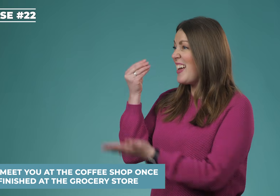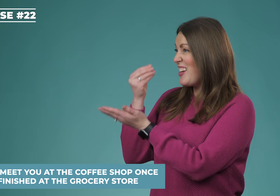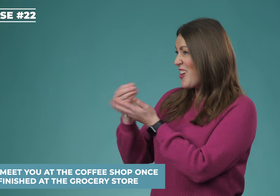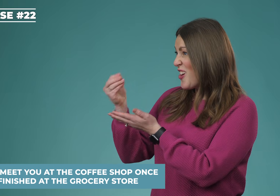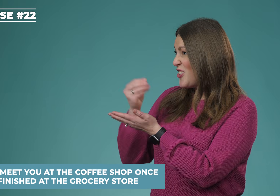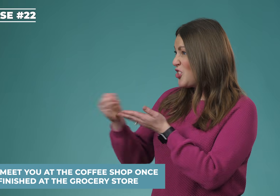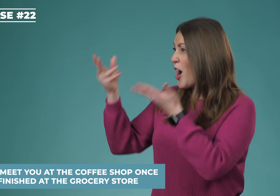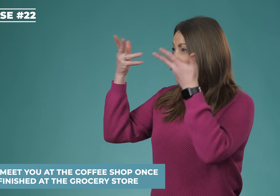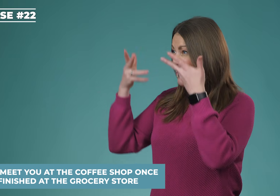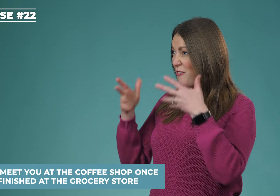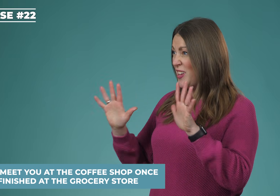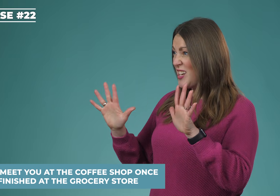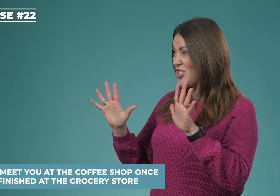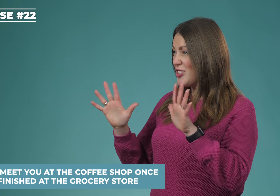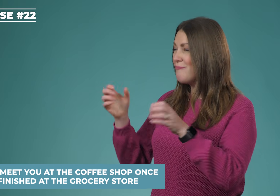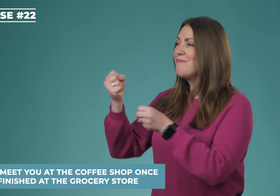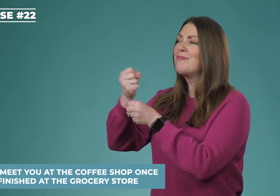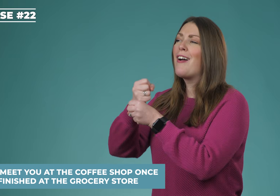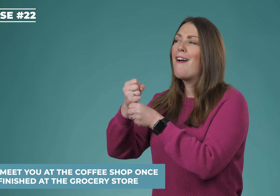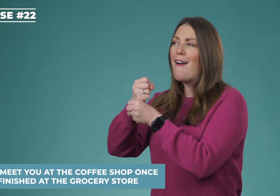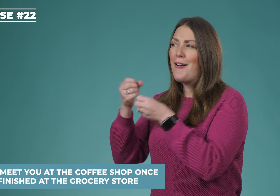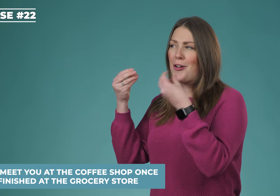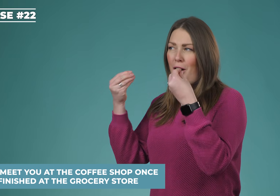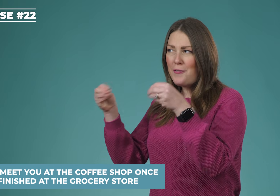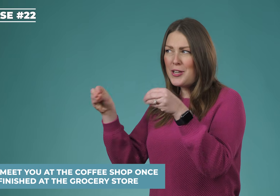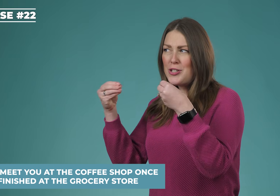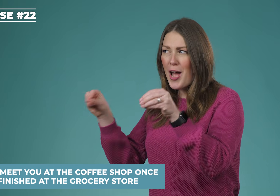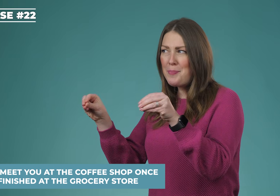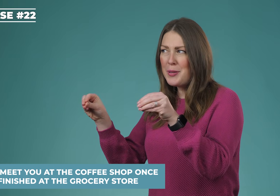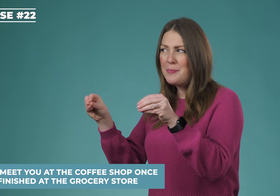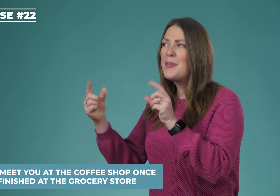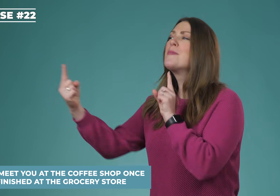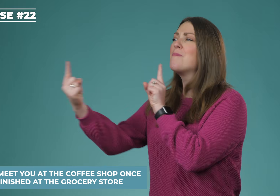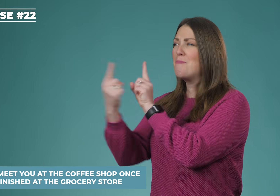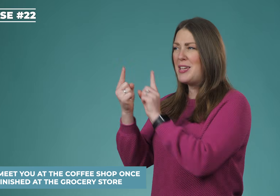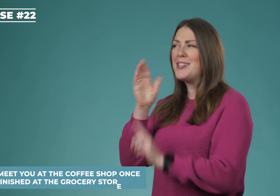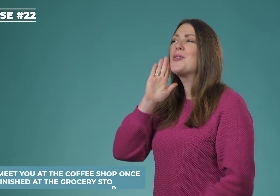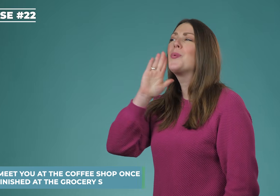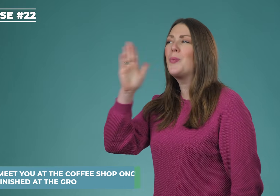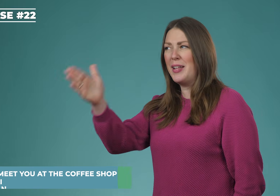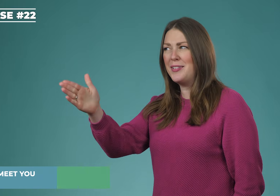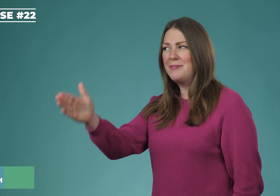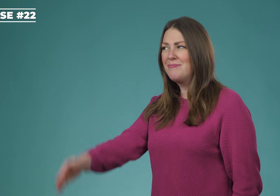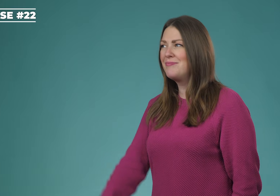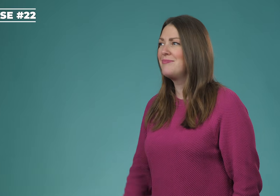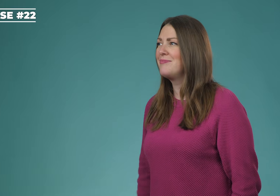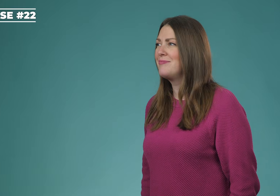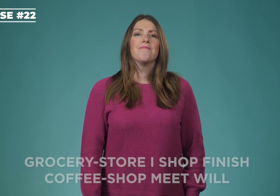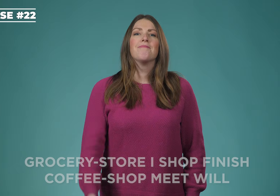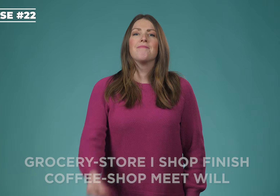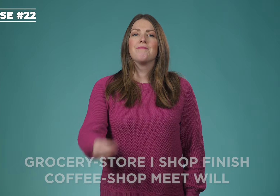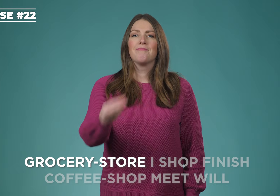I shop finish. Coffee shop, meet will.